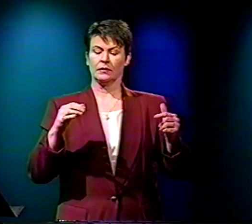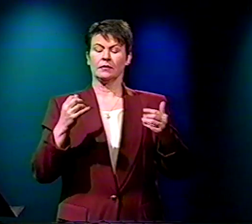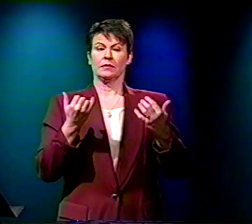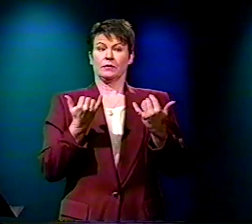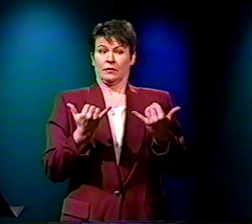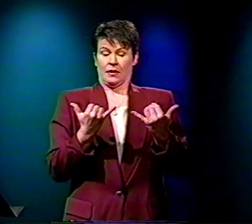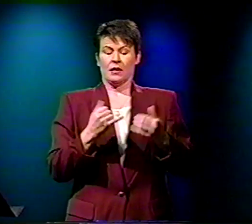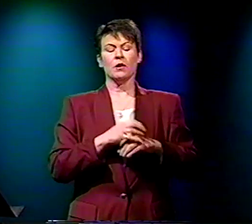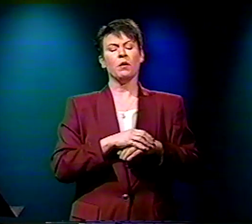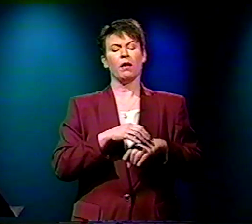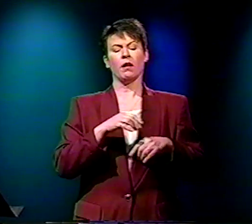etc.